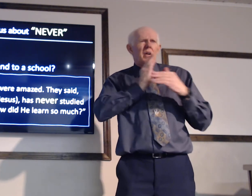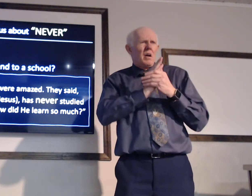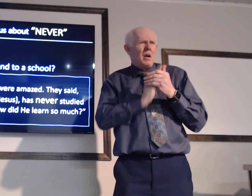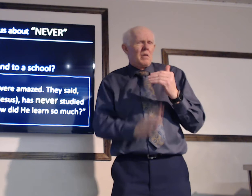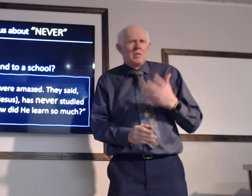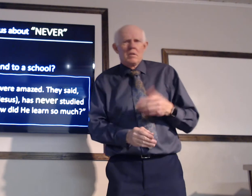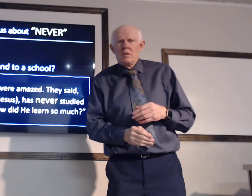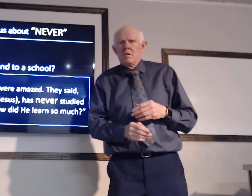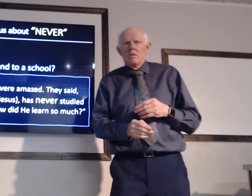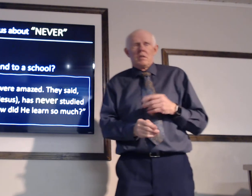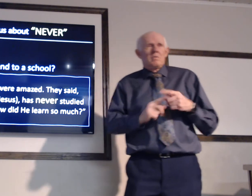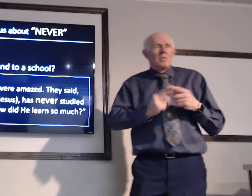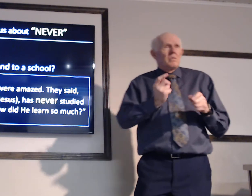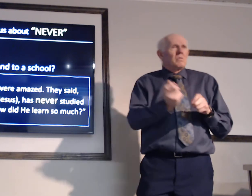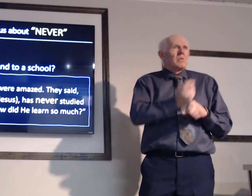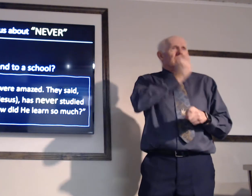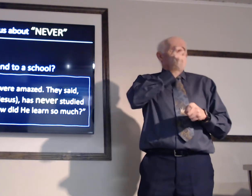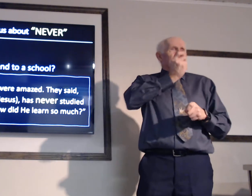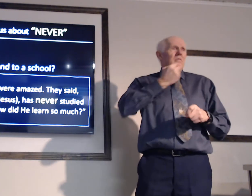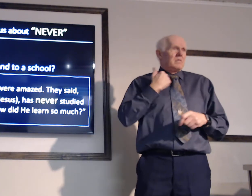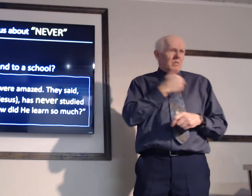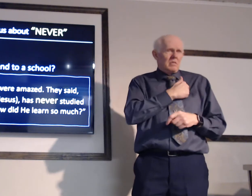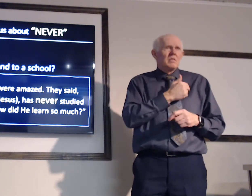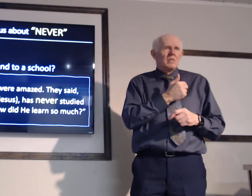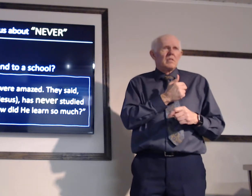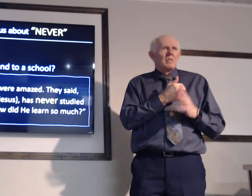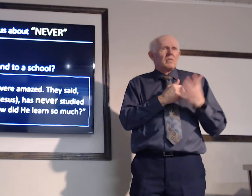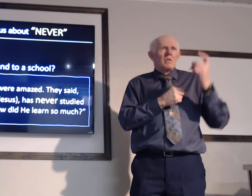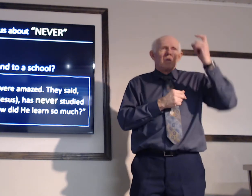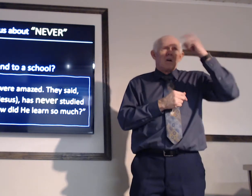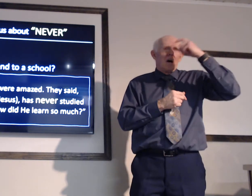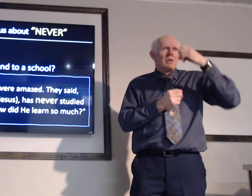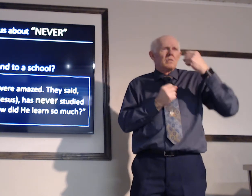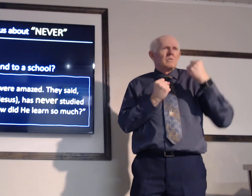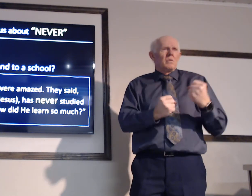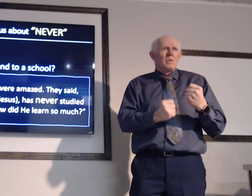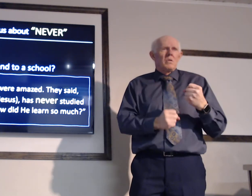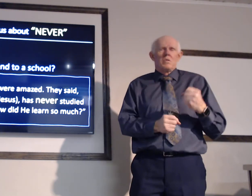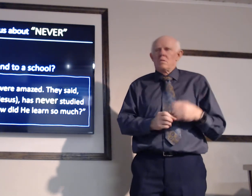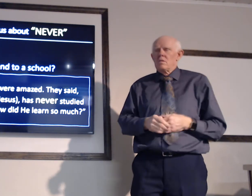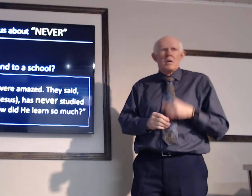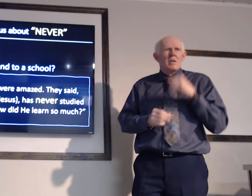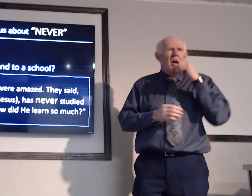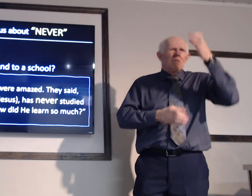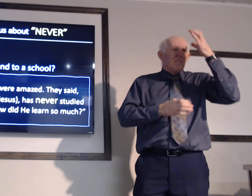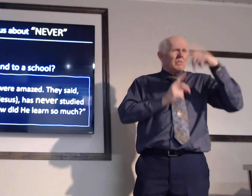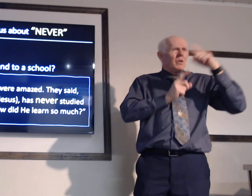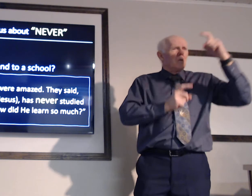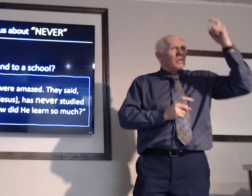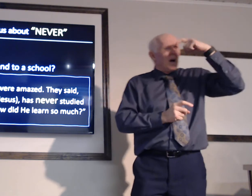was accepted the cross and was humble and won us a victory. He was wise and strong.